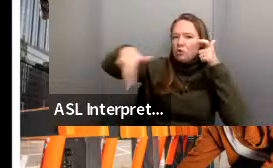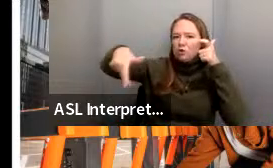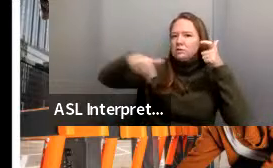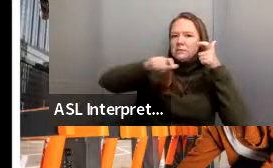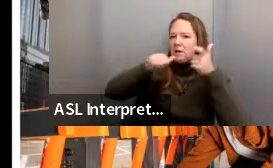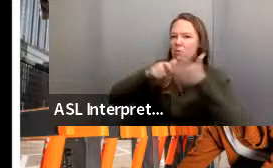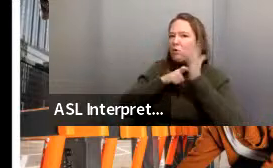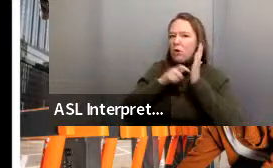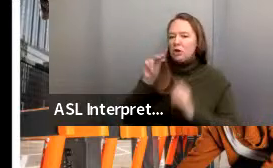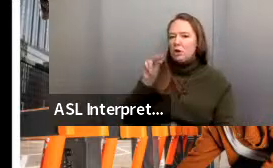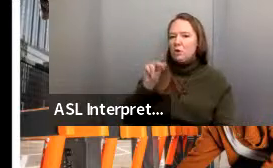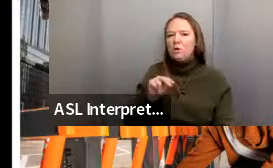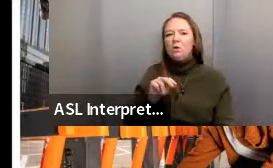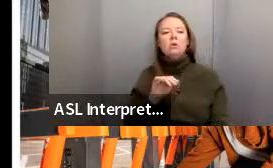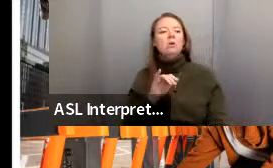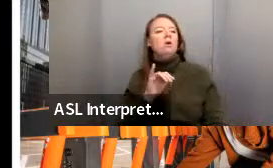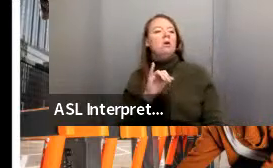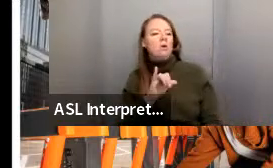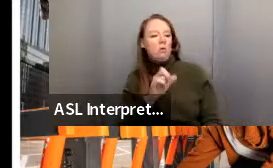Okay.